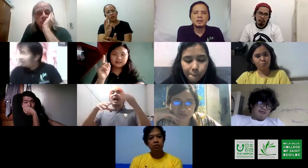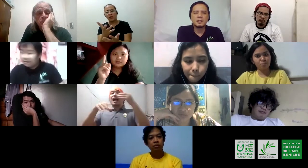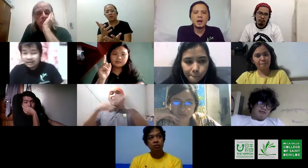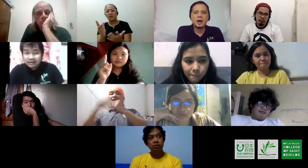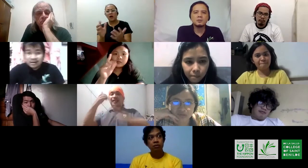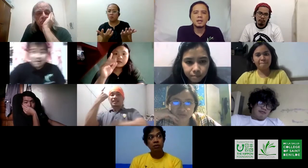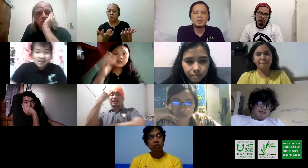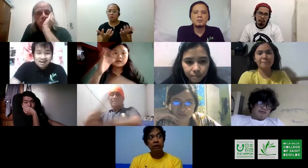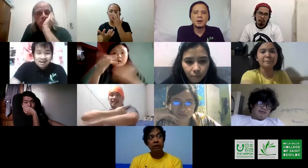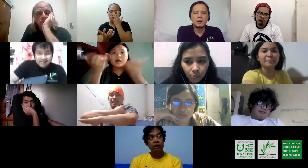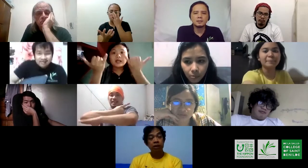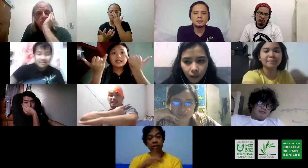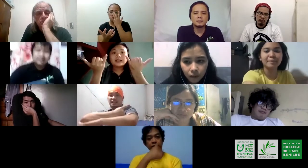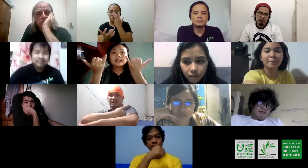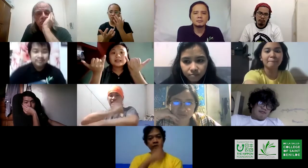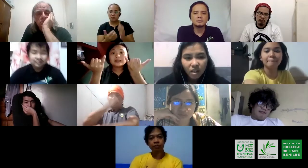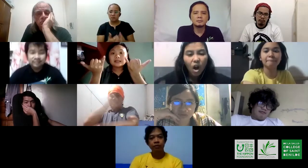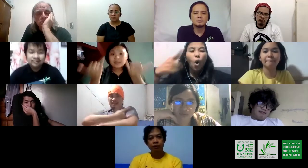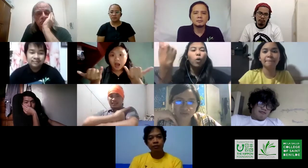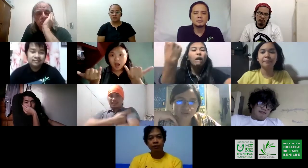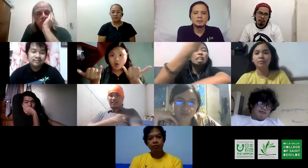saying now day what?